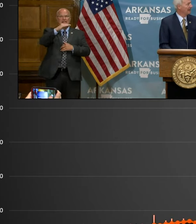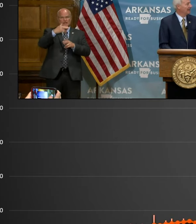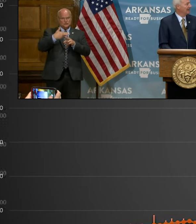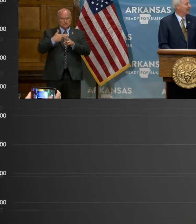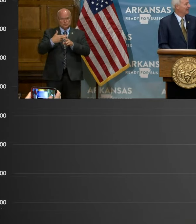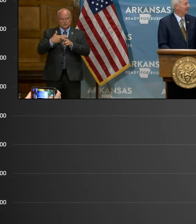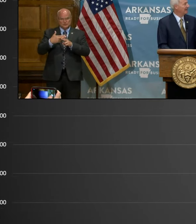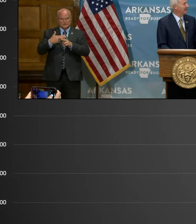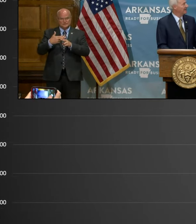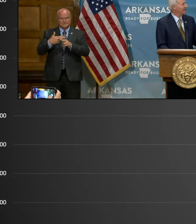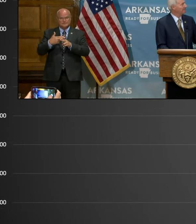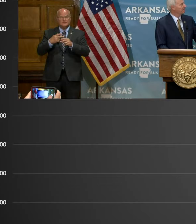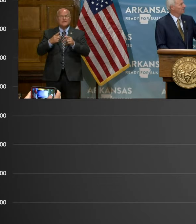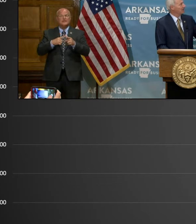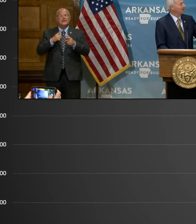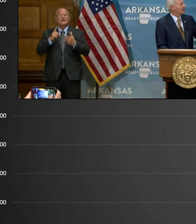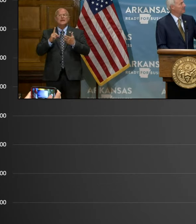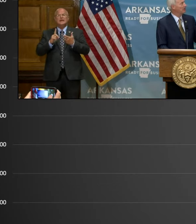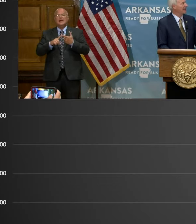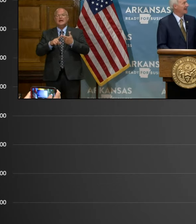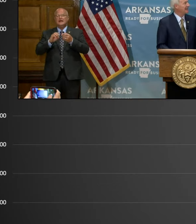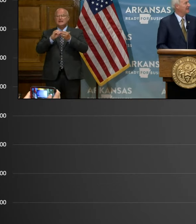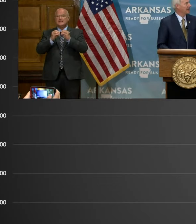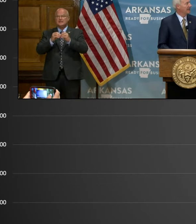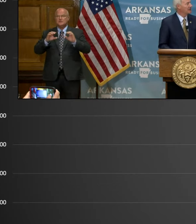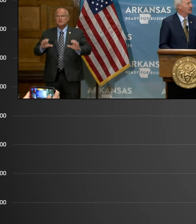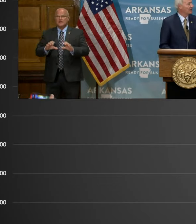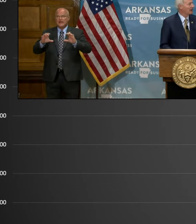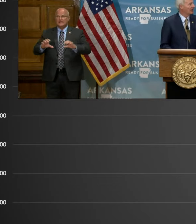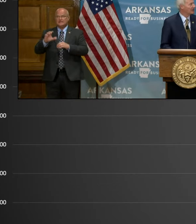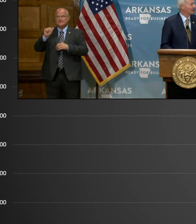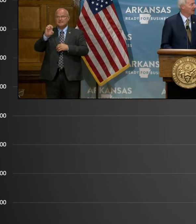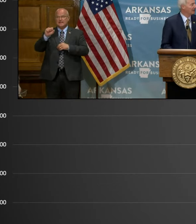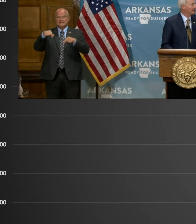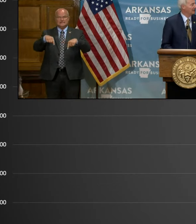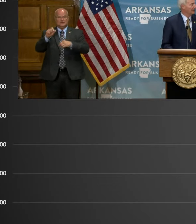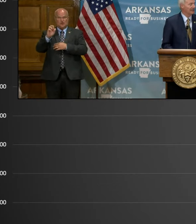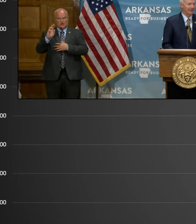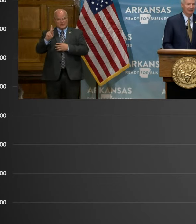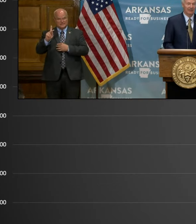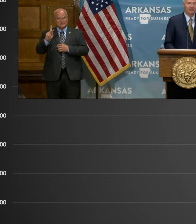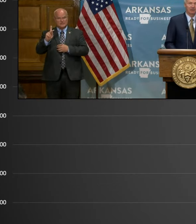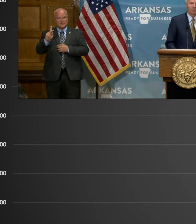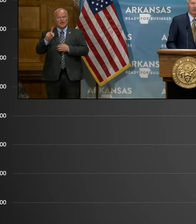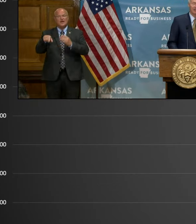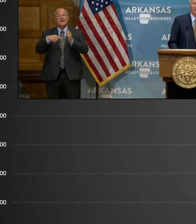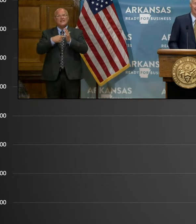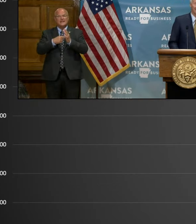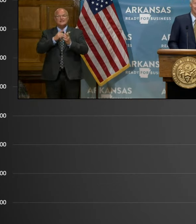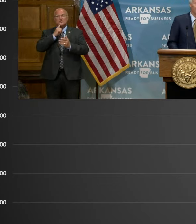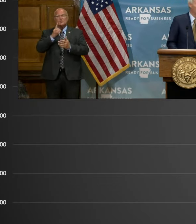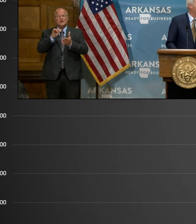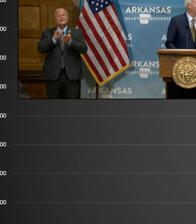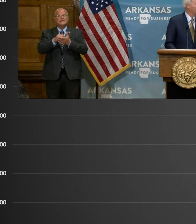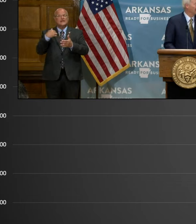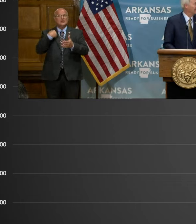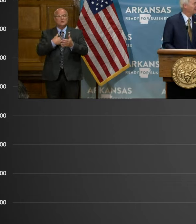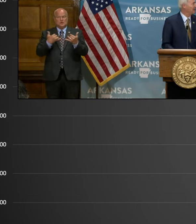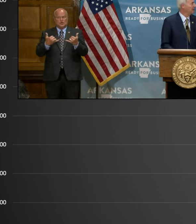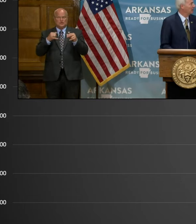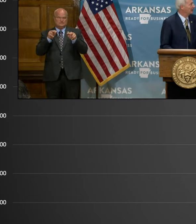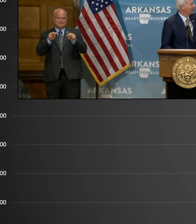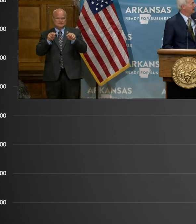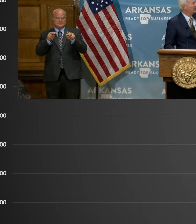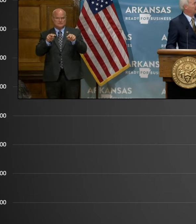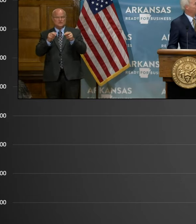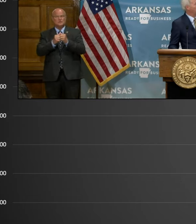soon. And then the number of active cases in Arkansas, these are the ones that we currently have